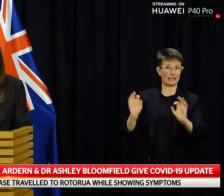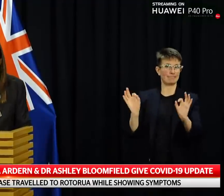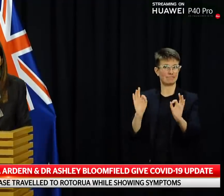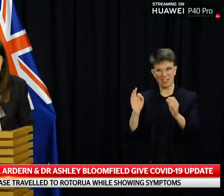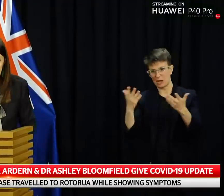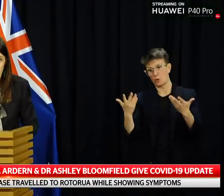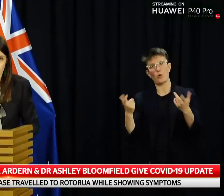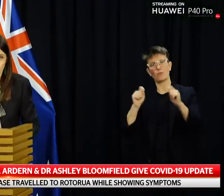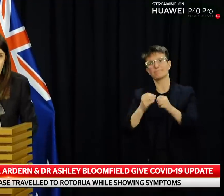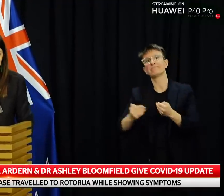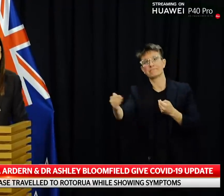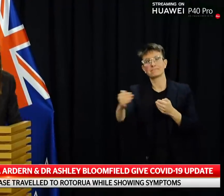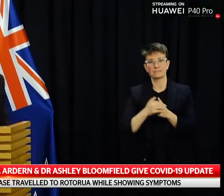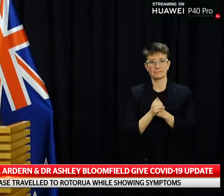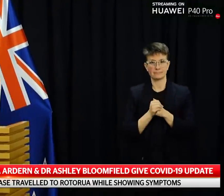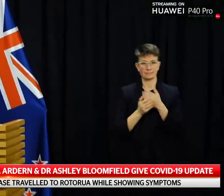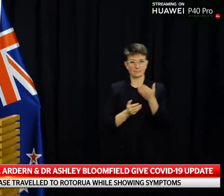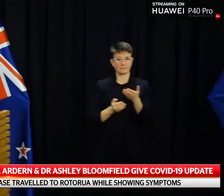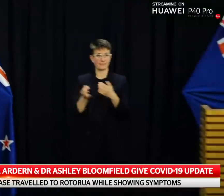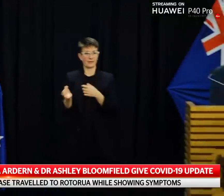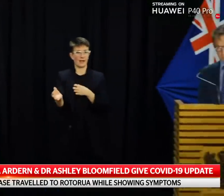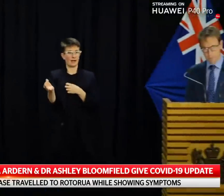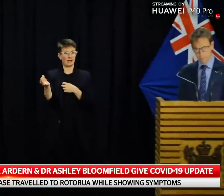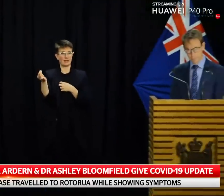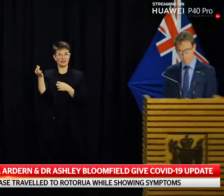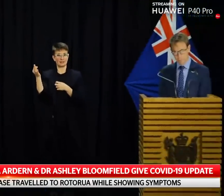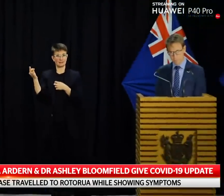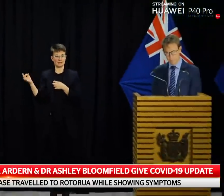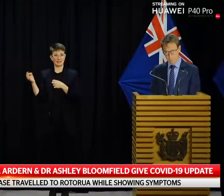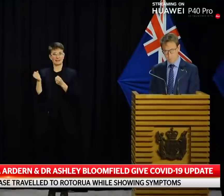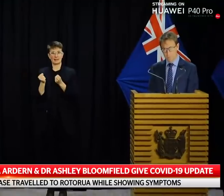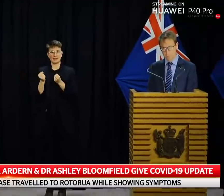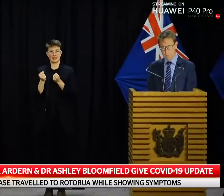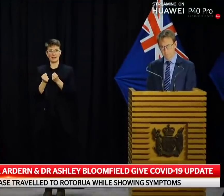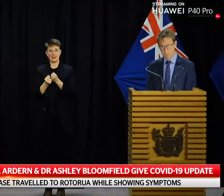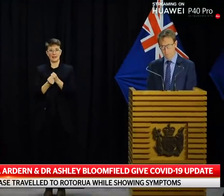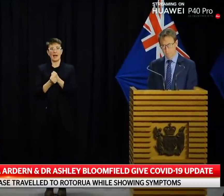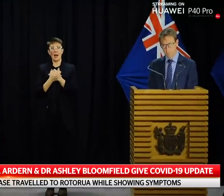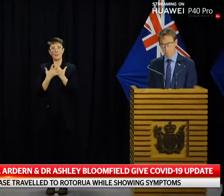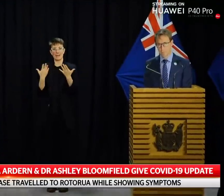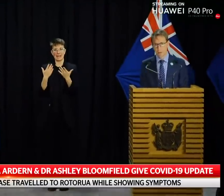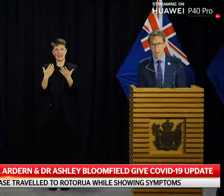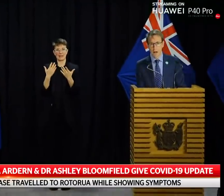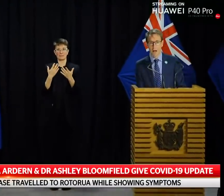How many positive tests have been returned? Because we're hearing it's as many as 10 to date.